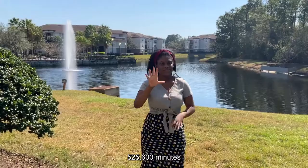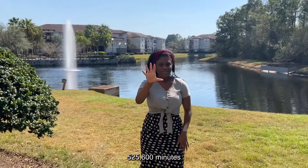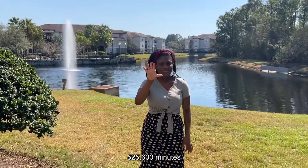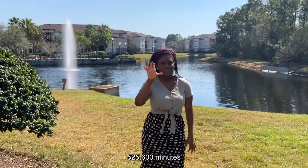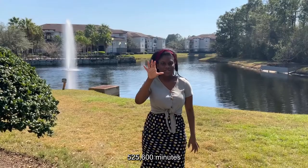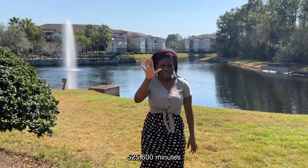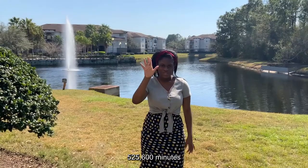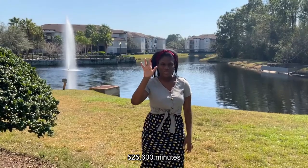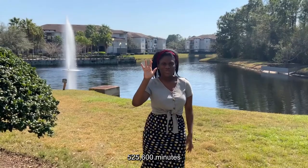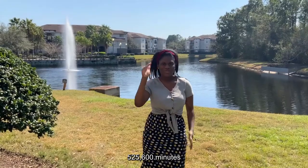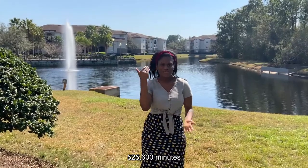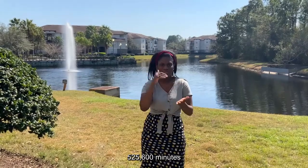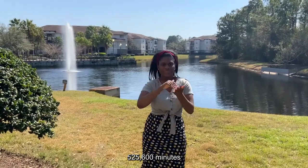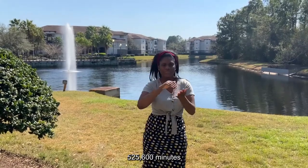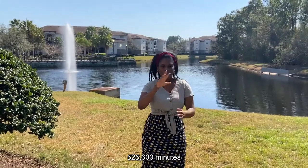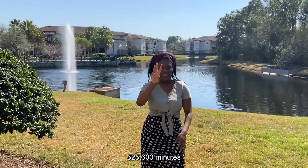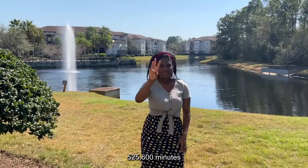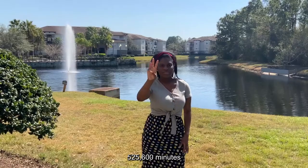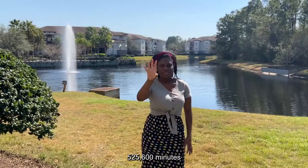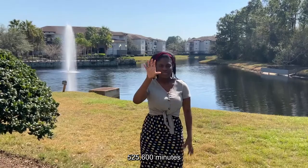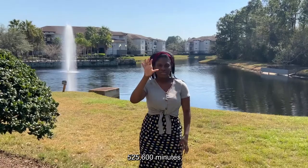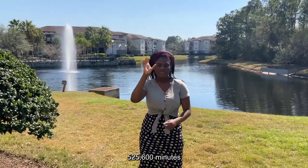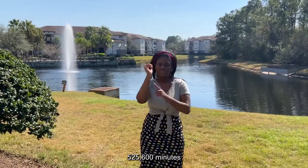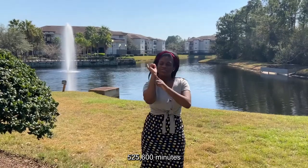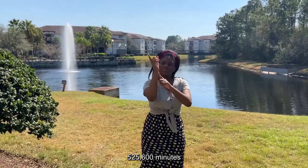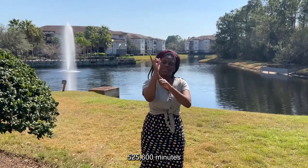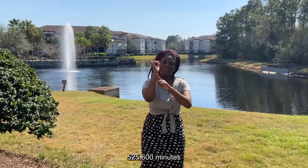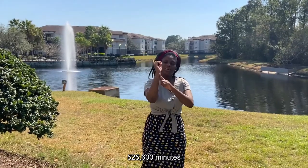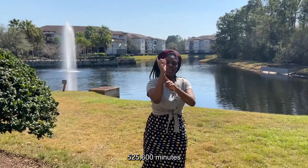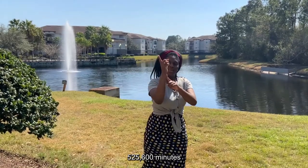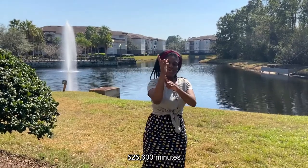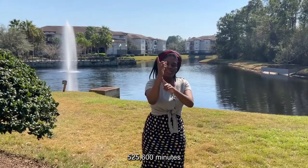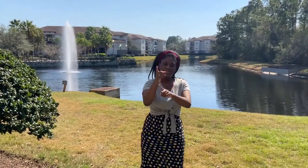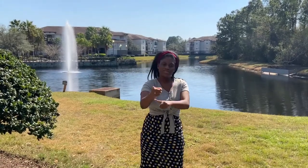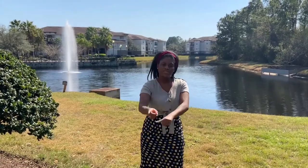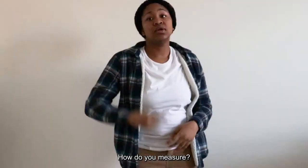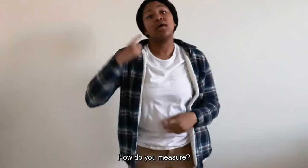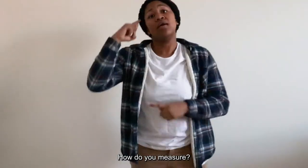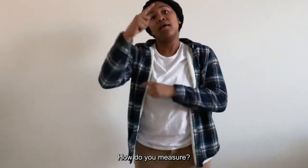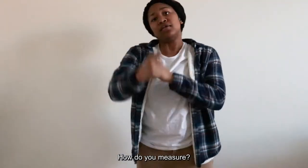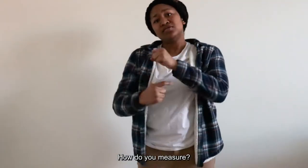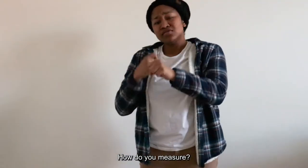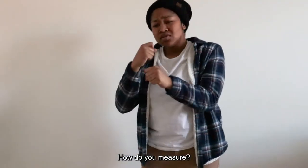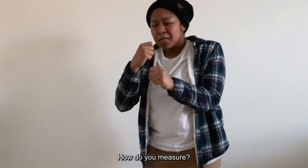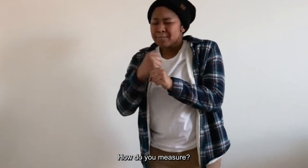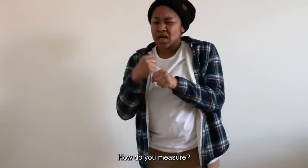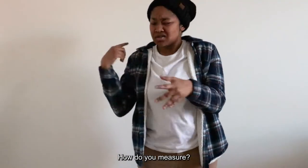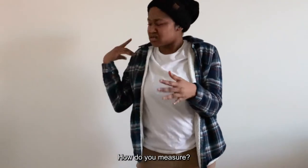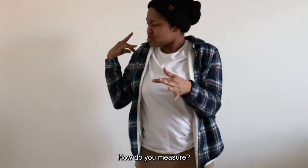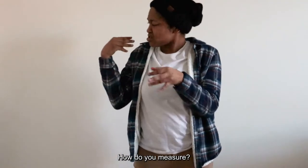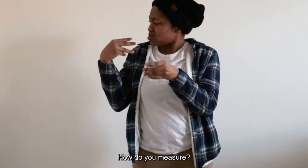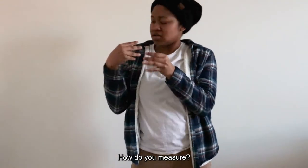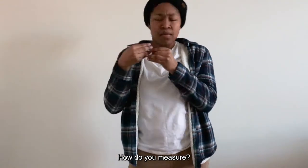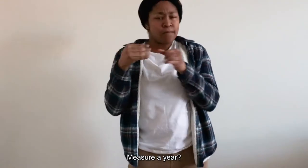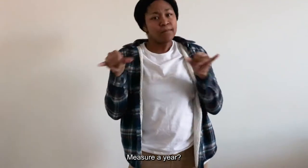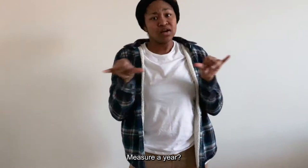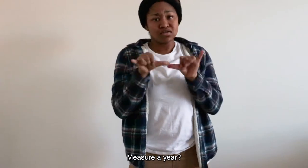525,600 minutes How do you measure? Measure